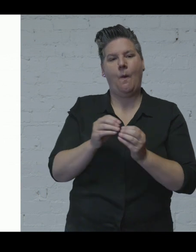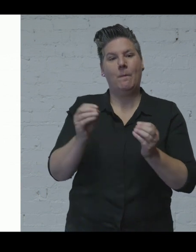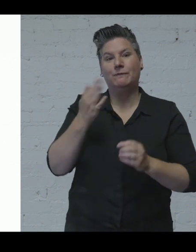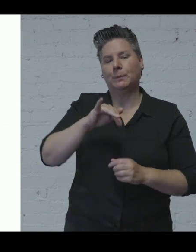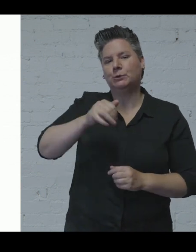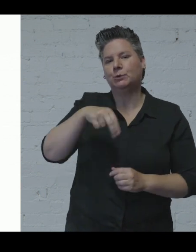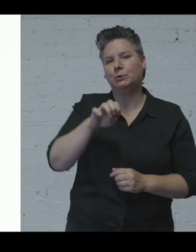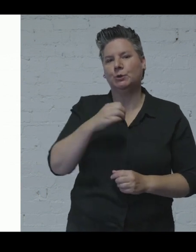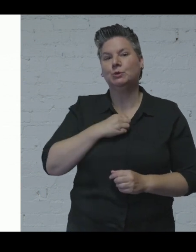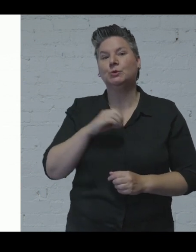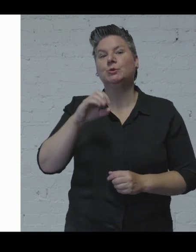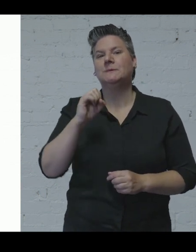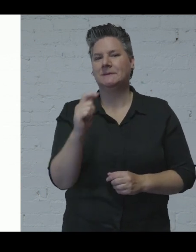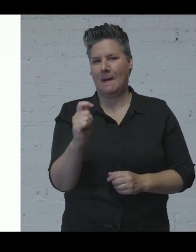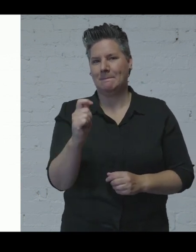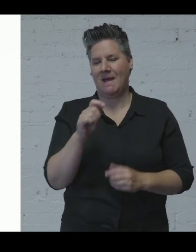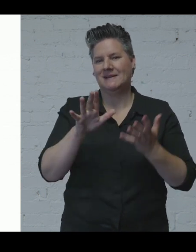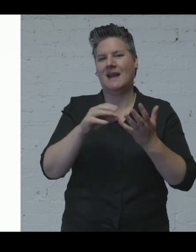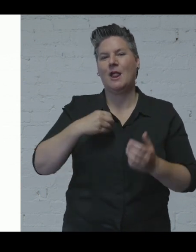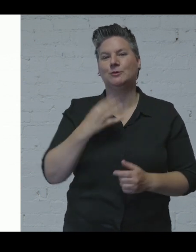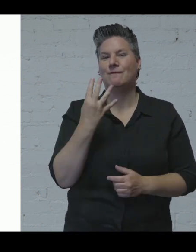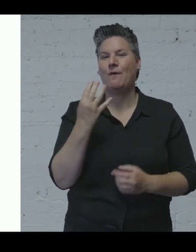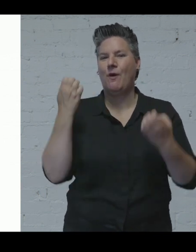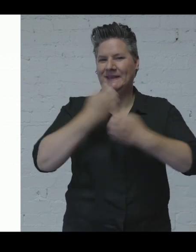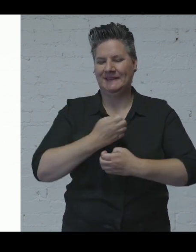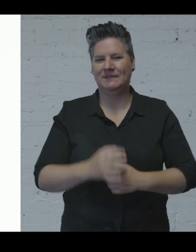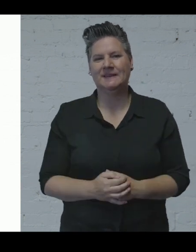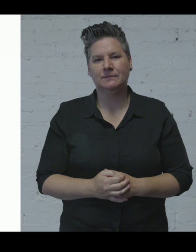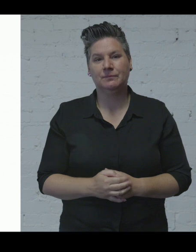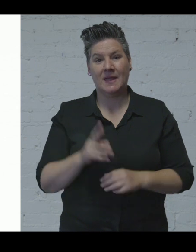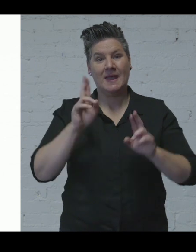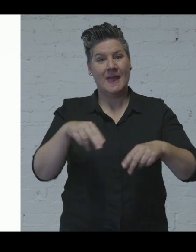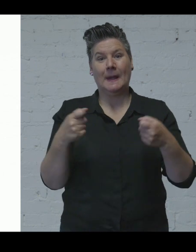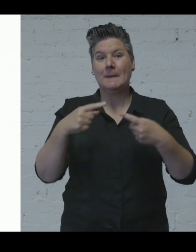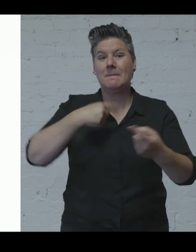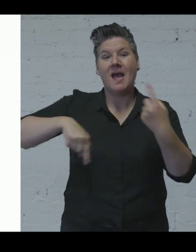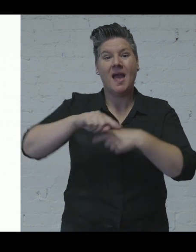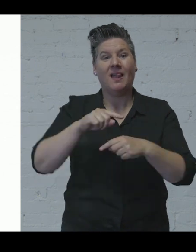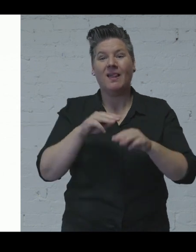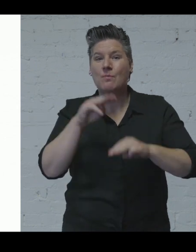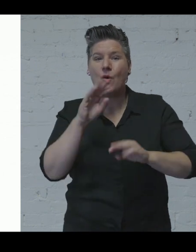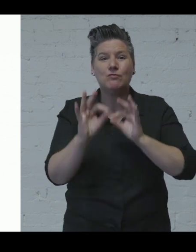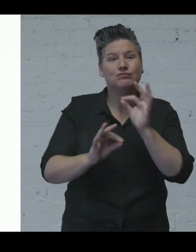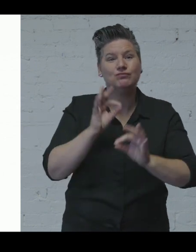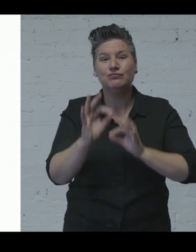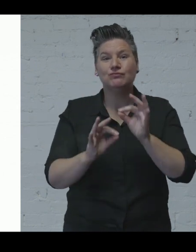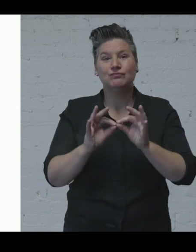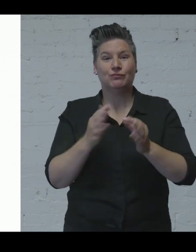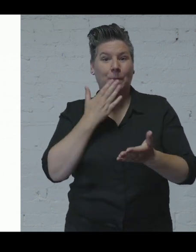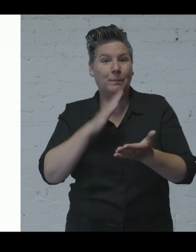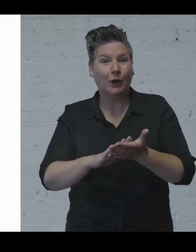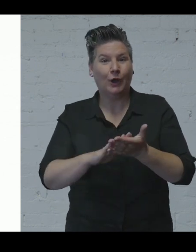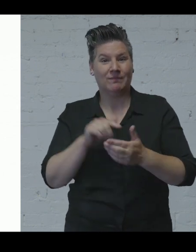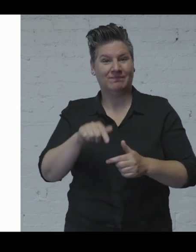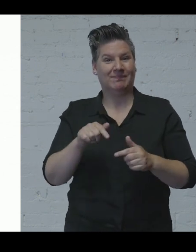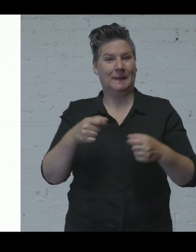round, and 10 a.m. to 4 p.m. on Sunday from June to September. Or you can email us